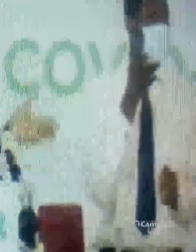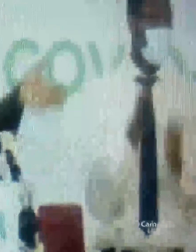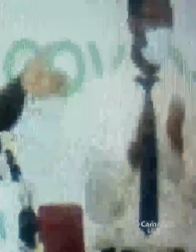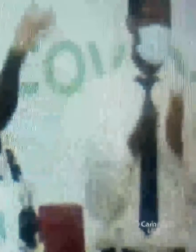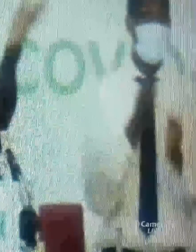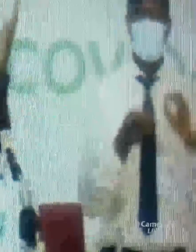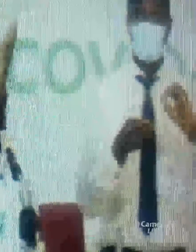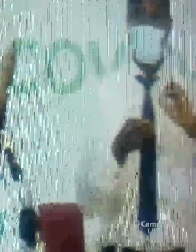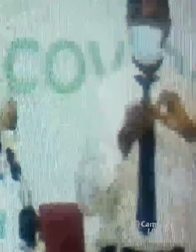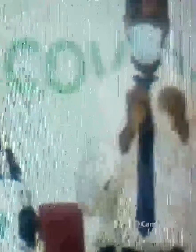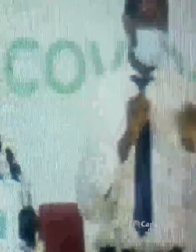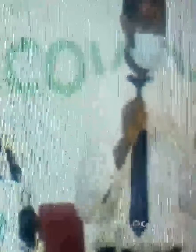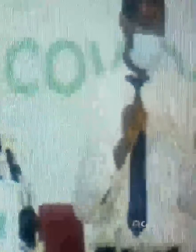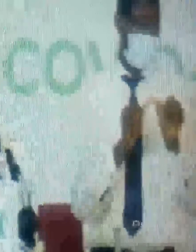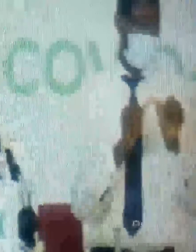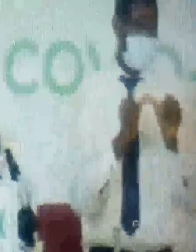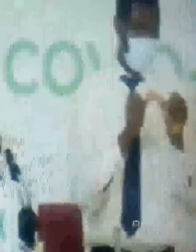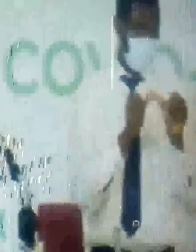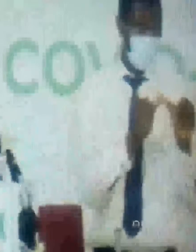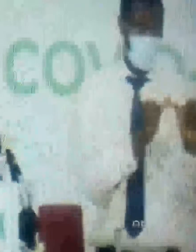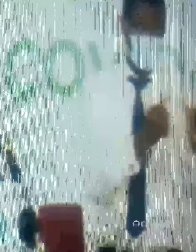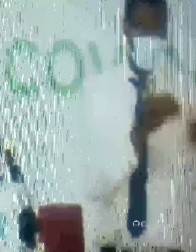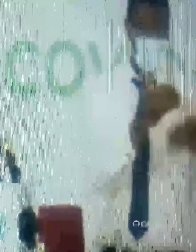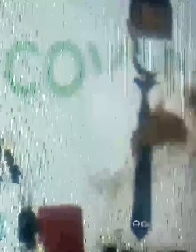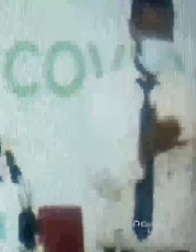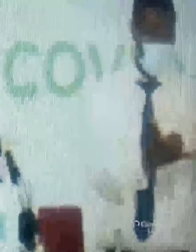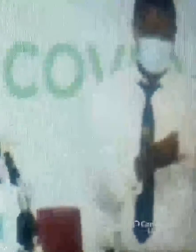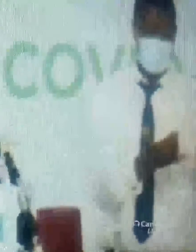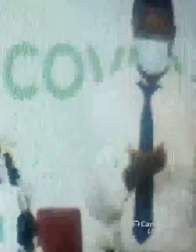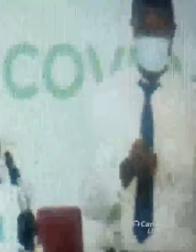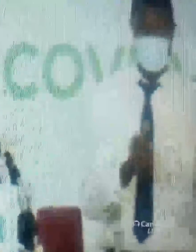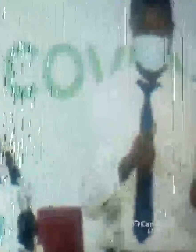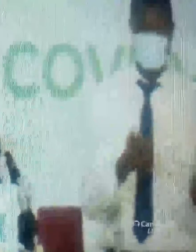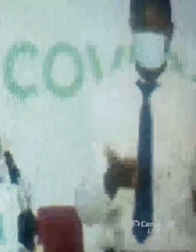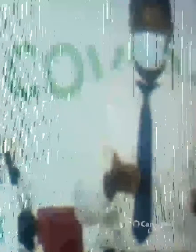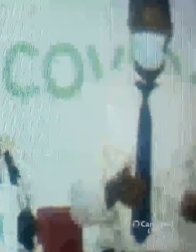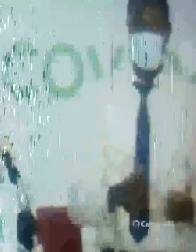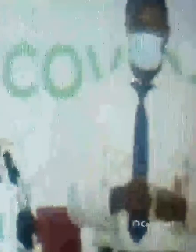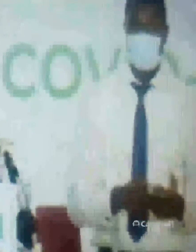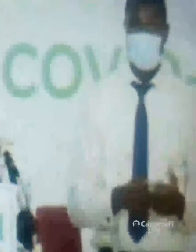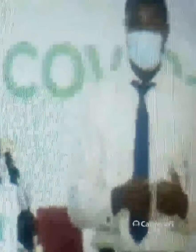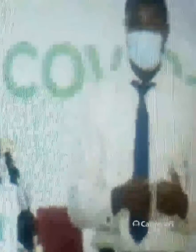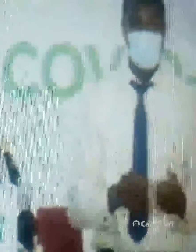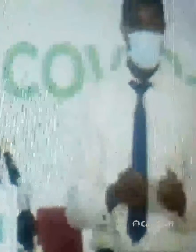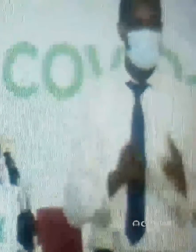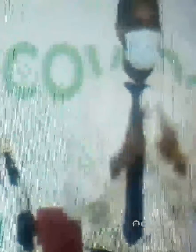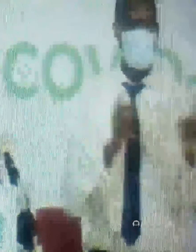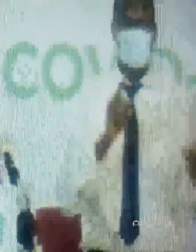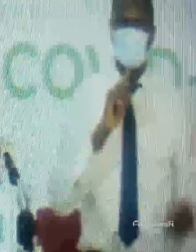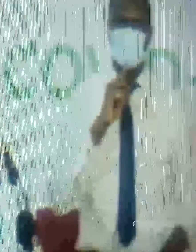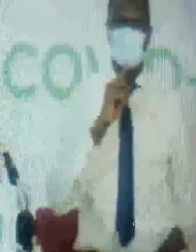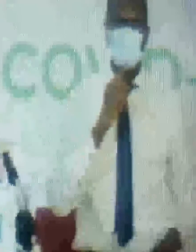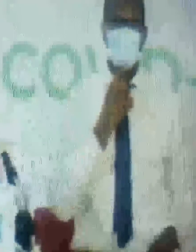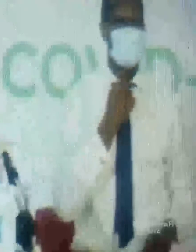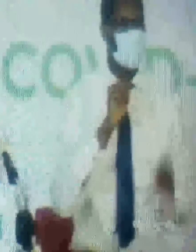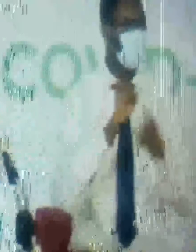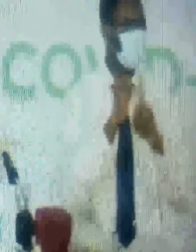progress in the manner in which they are progressing. So it's a very serious issue we're dealing with.